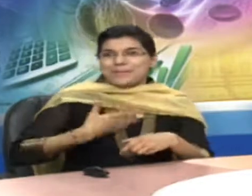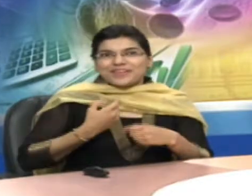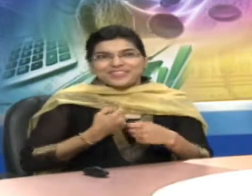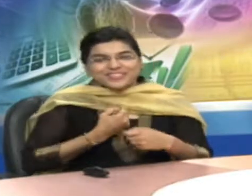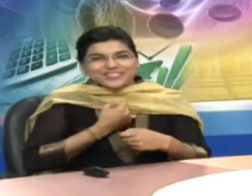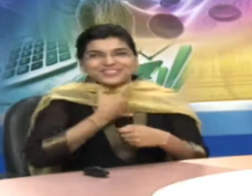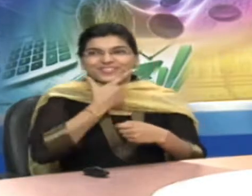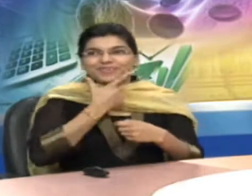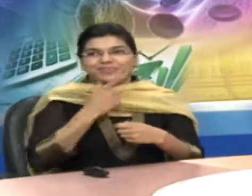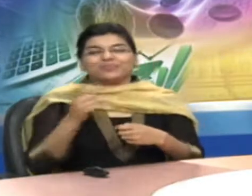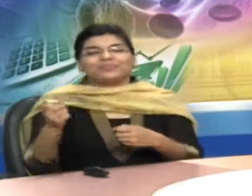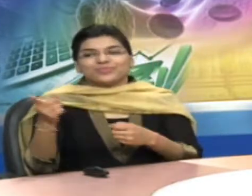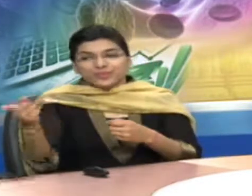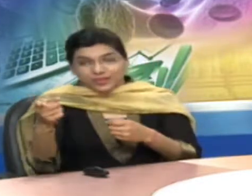The clerk was really happy.